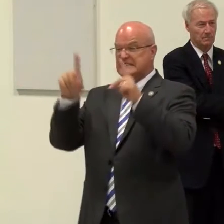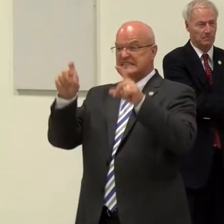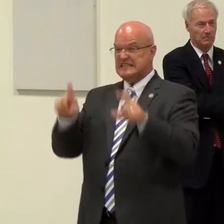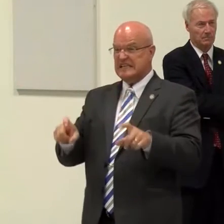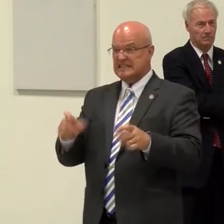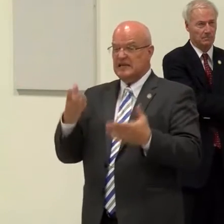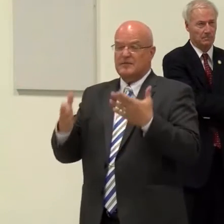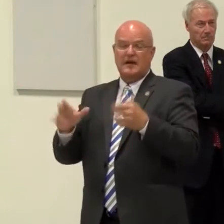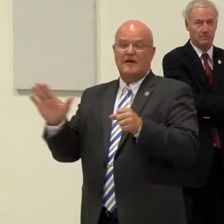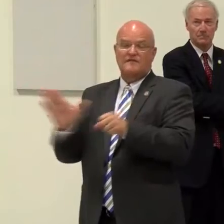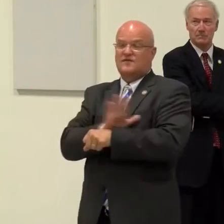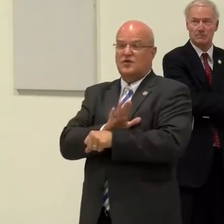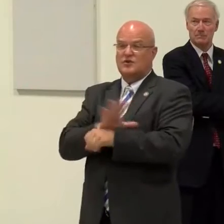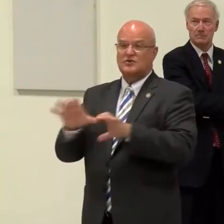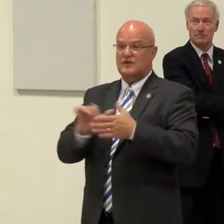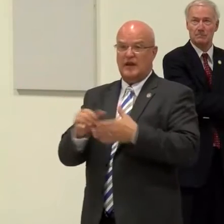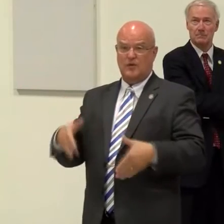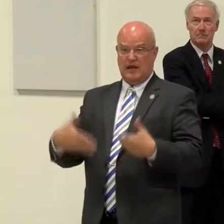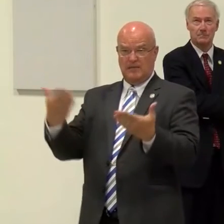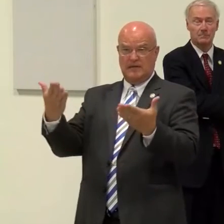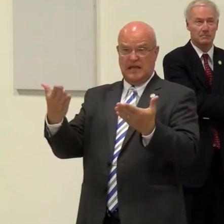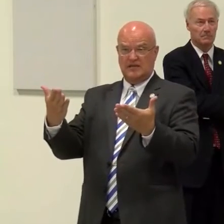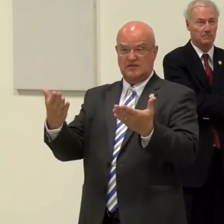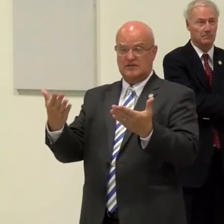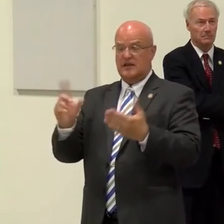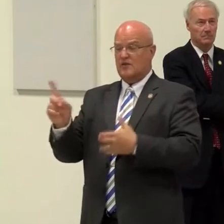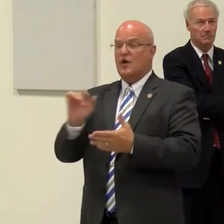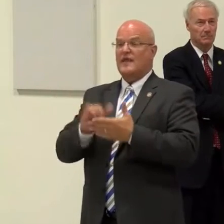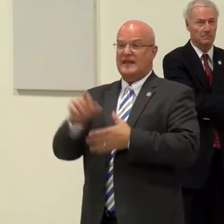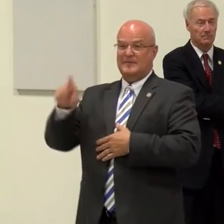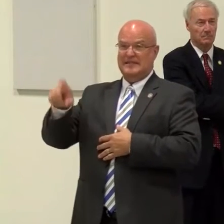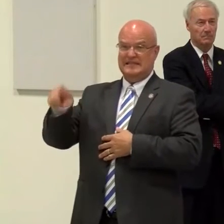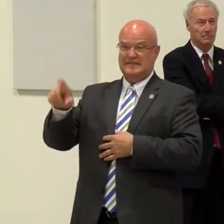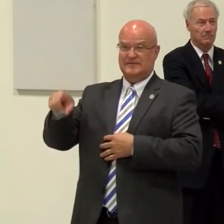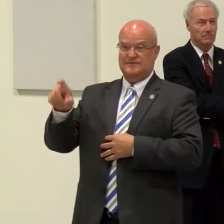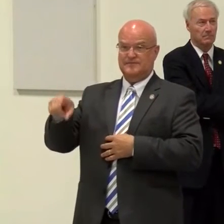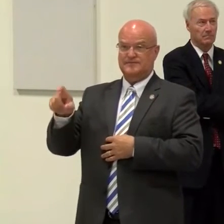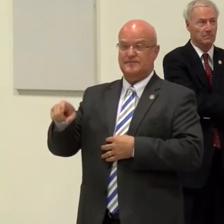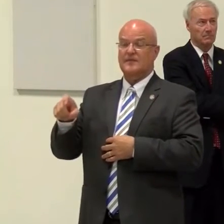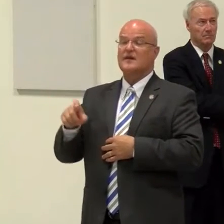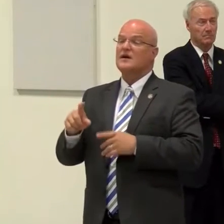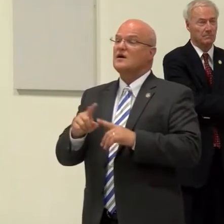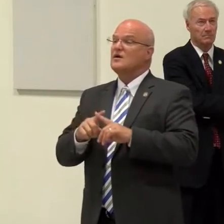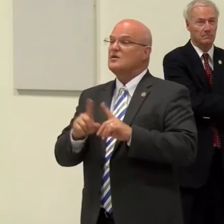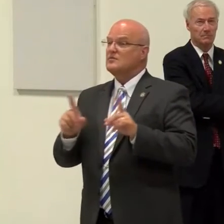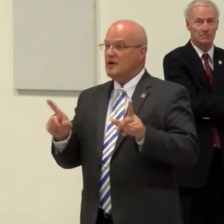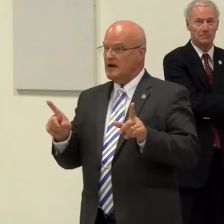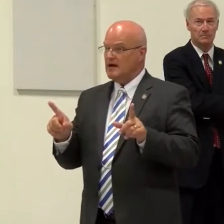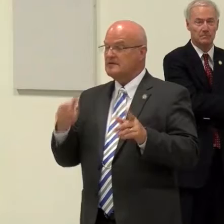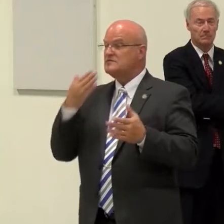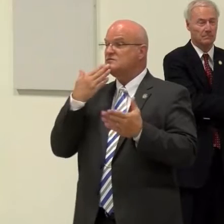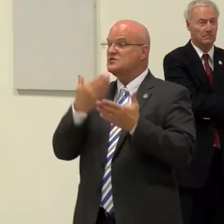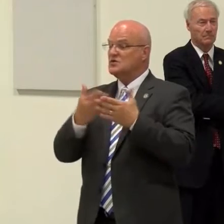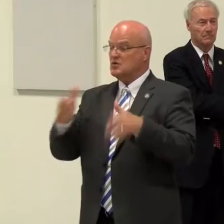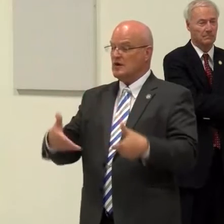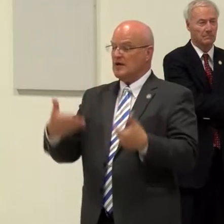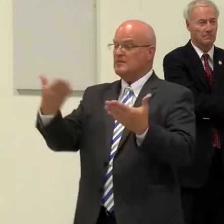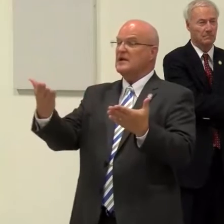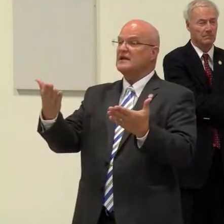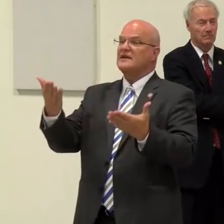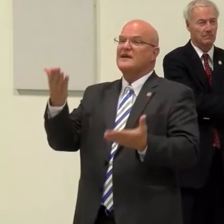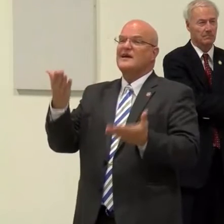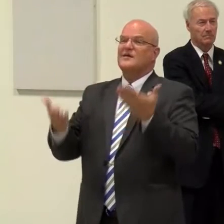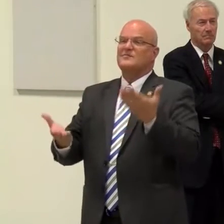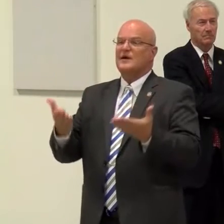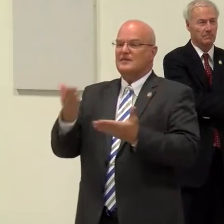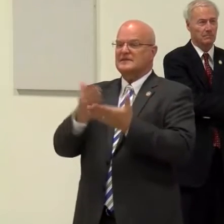able to fully implement that recommendation everywhere that it would be useful, but it's a valuable recommendation, and there may be